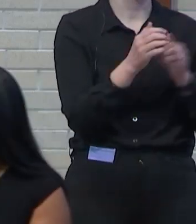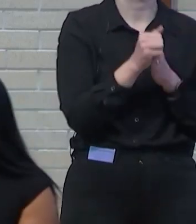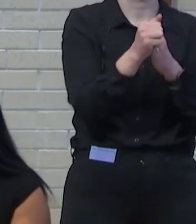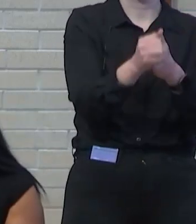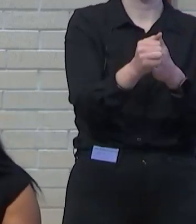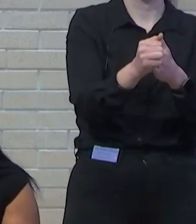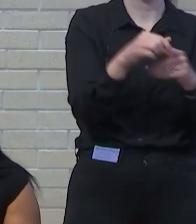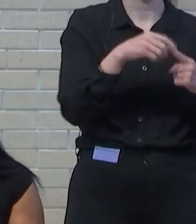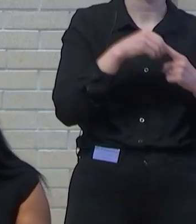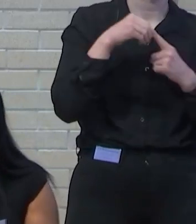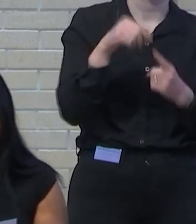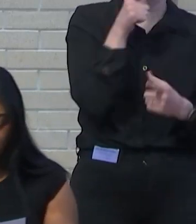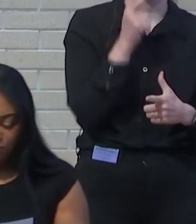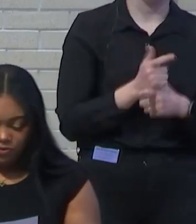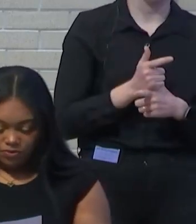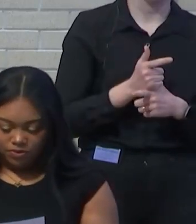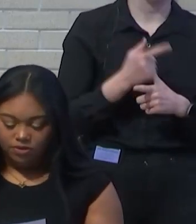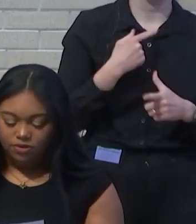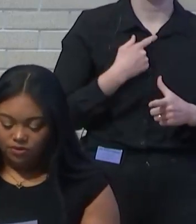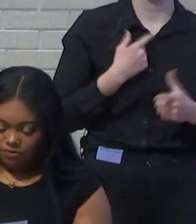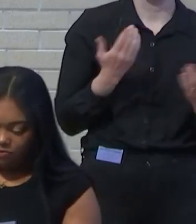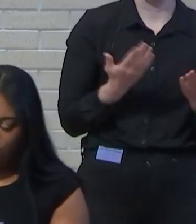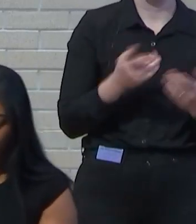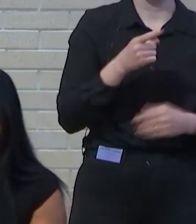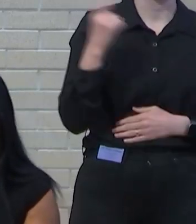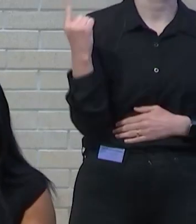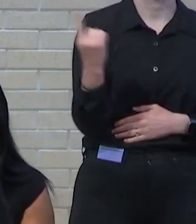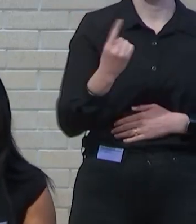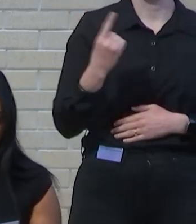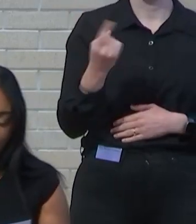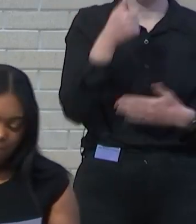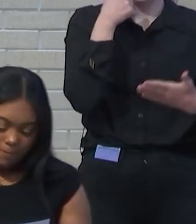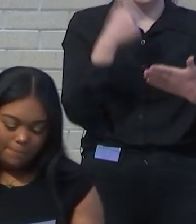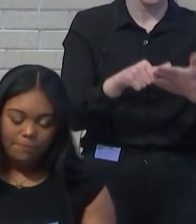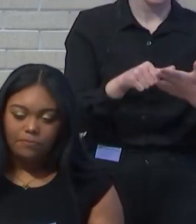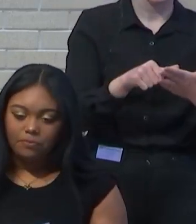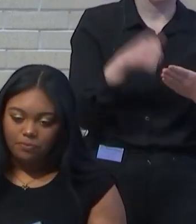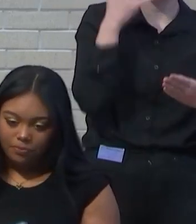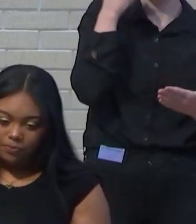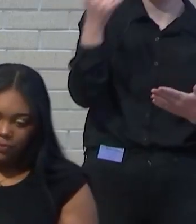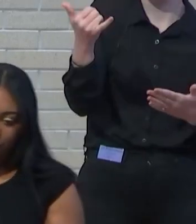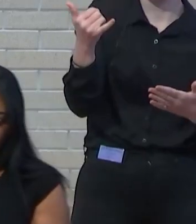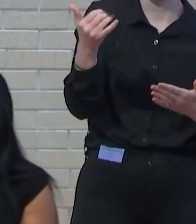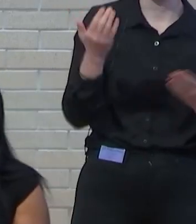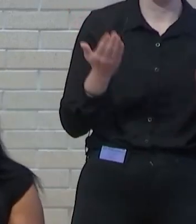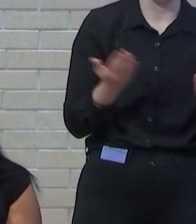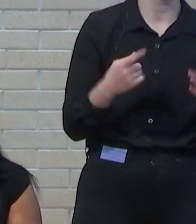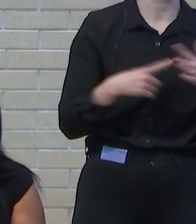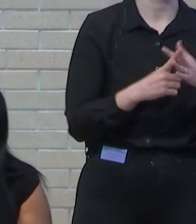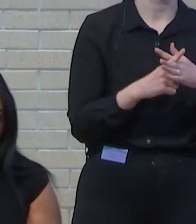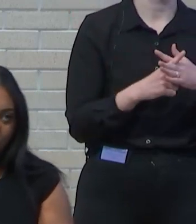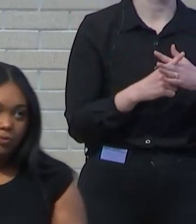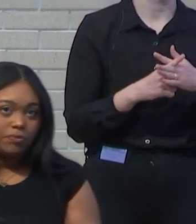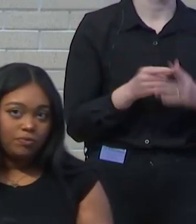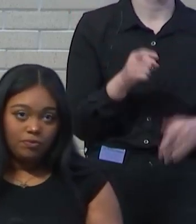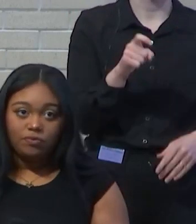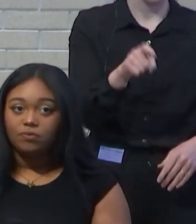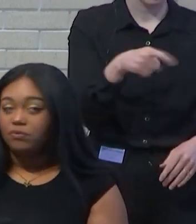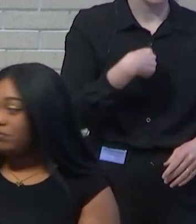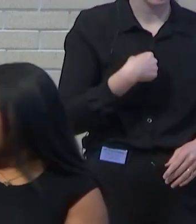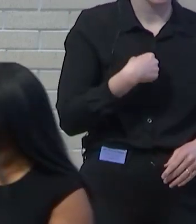sisters. I'm here for you always, whether in the form of a letter, phone call, or in person. You just say the